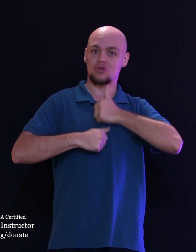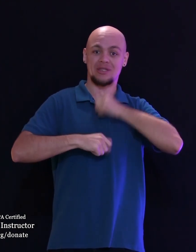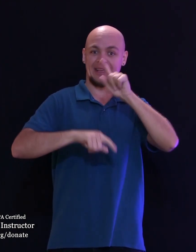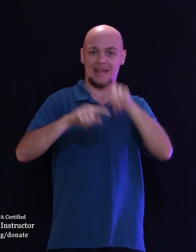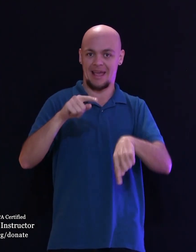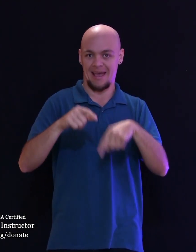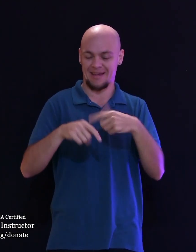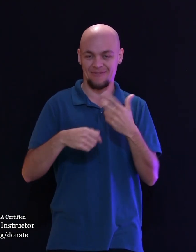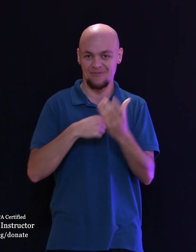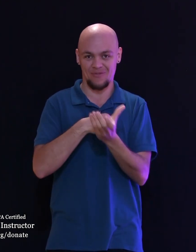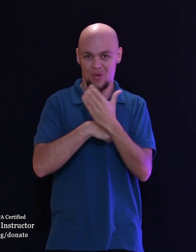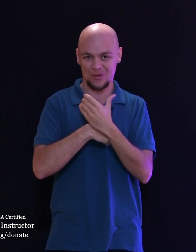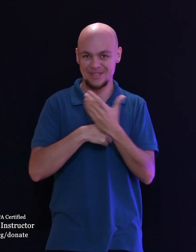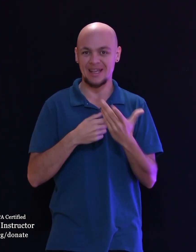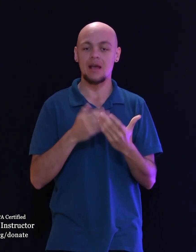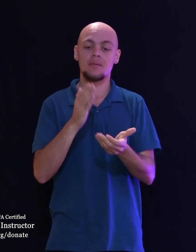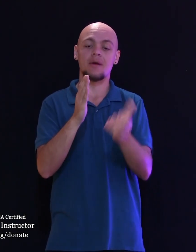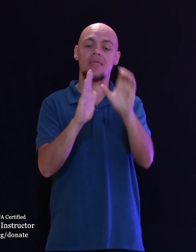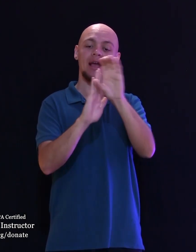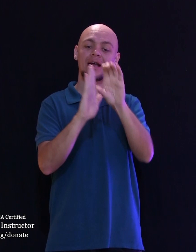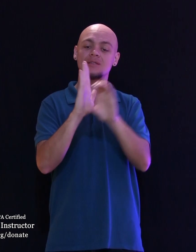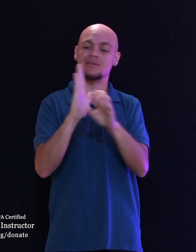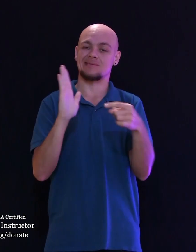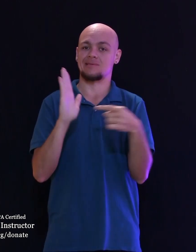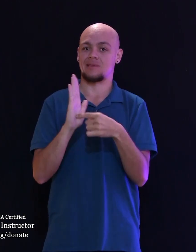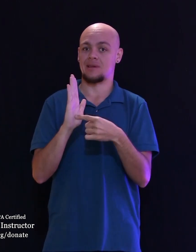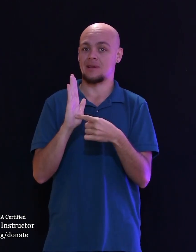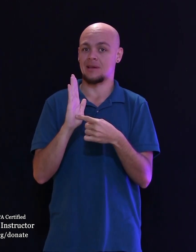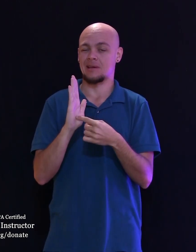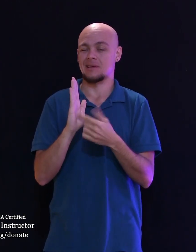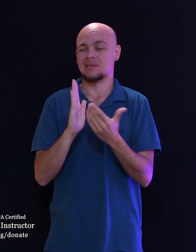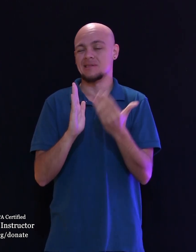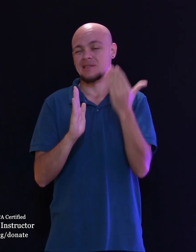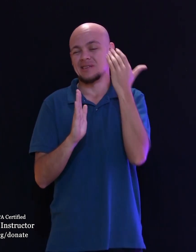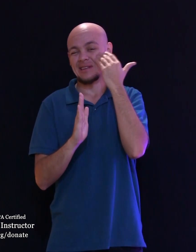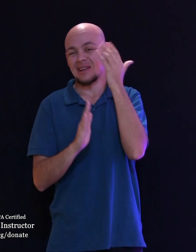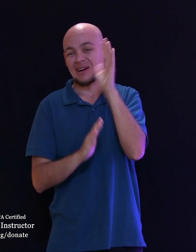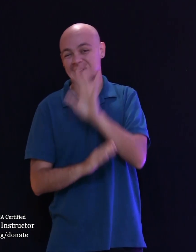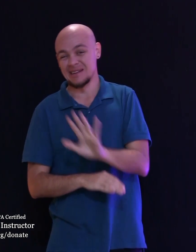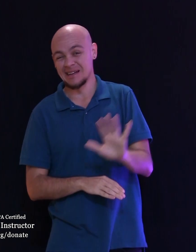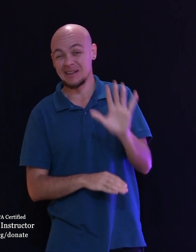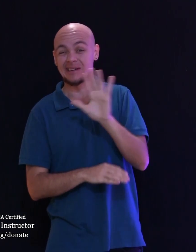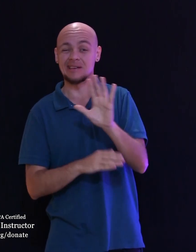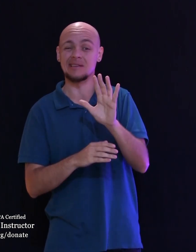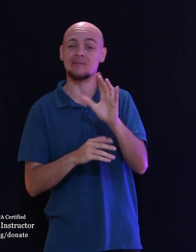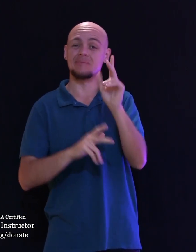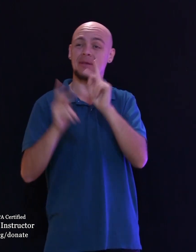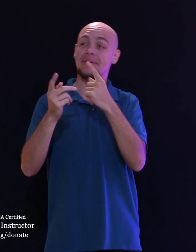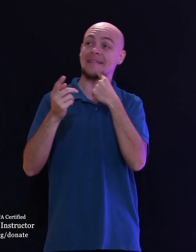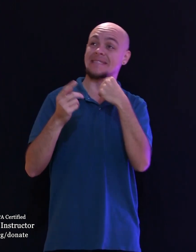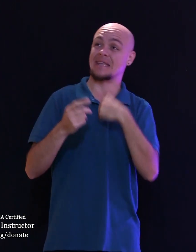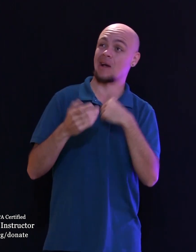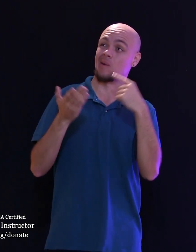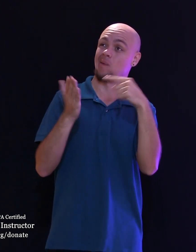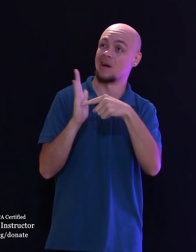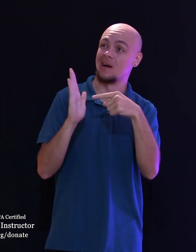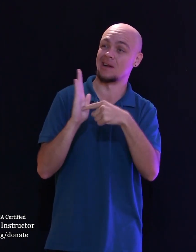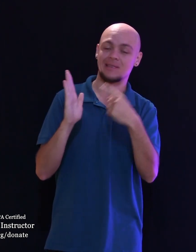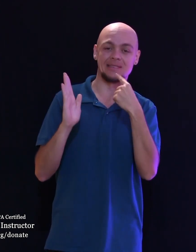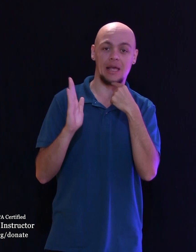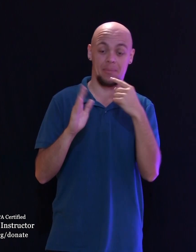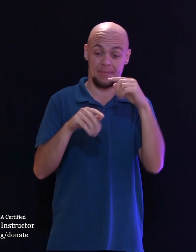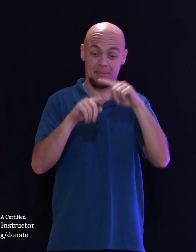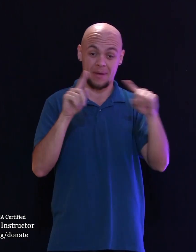comes to the Constitution, a lot of us know sort of about it or what we've been told it says, but very few of us actually know what it